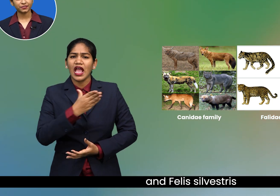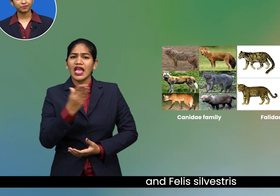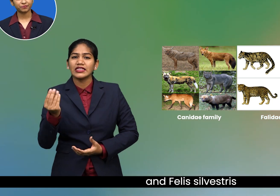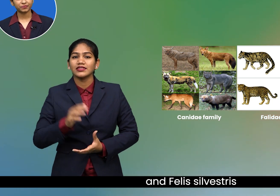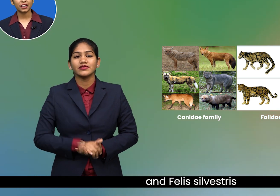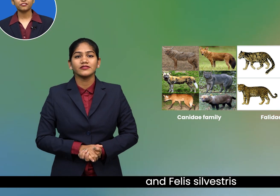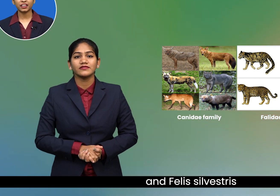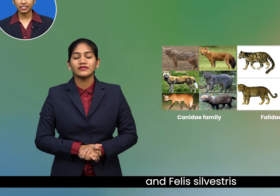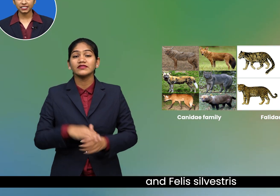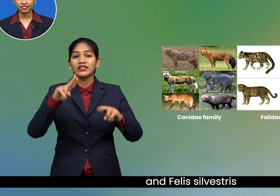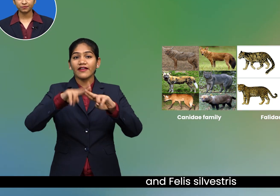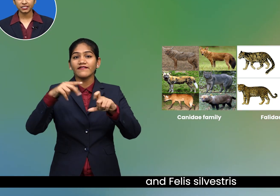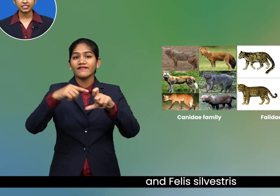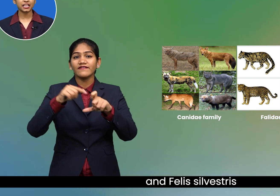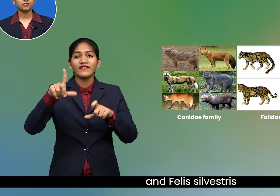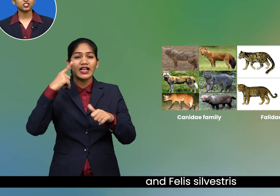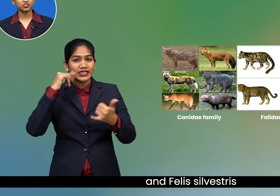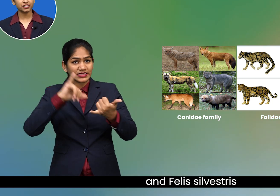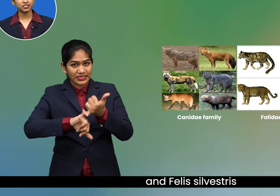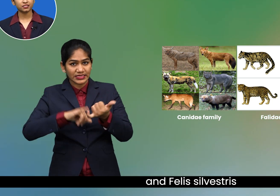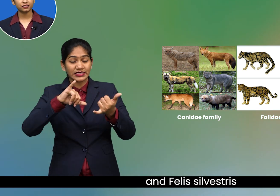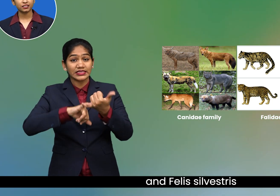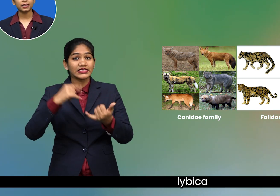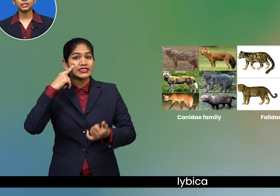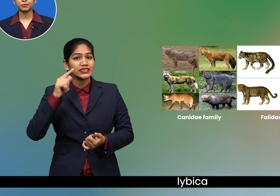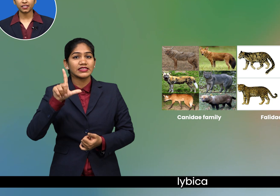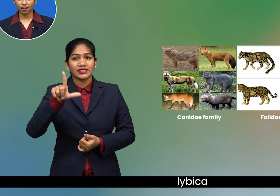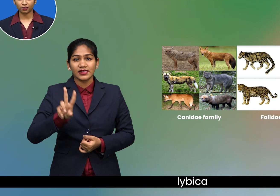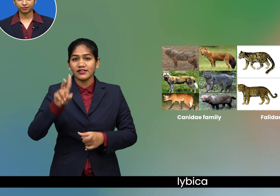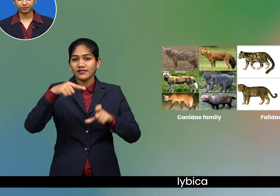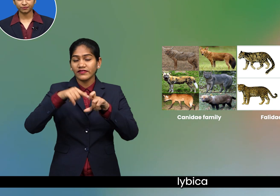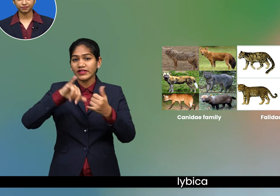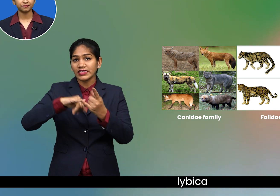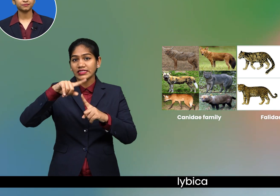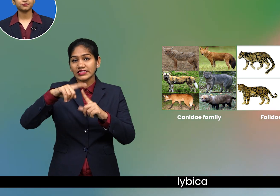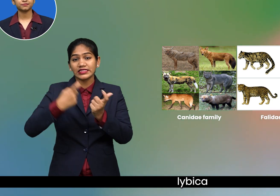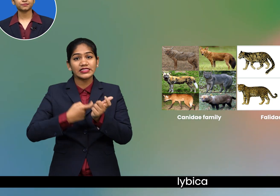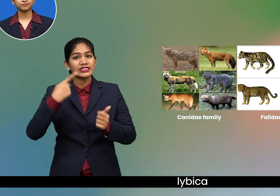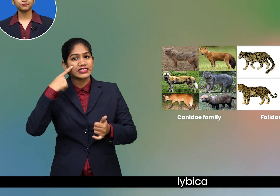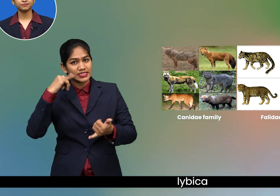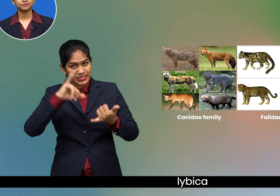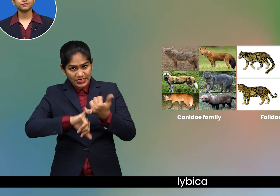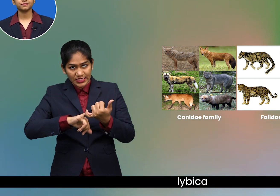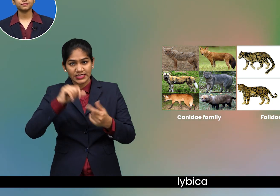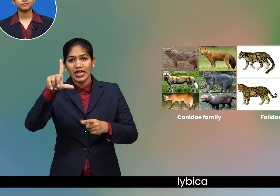And Felis, Silvestris, Libica.